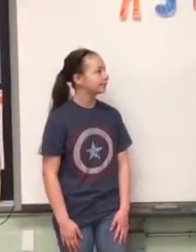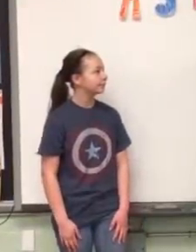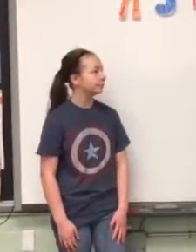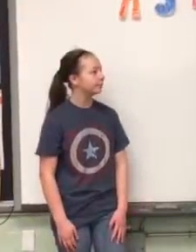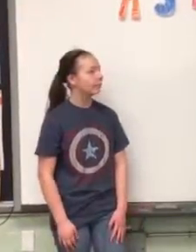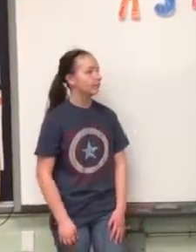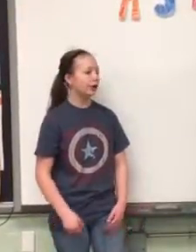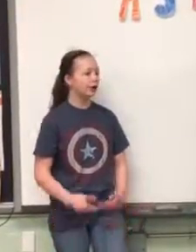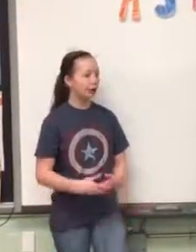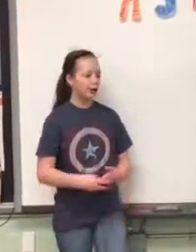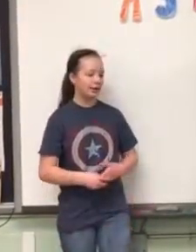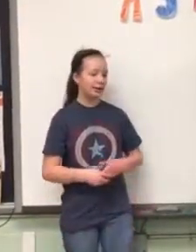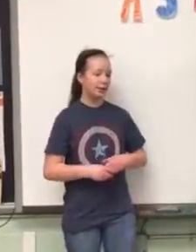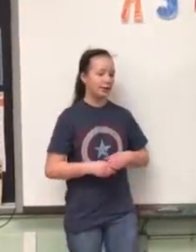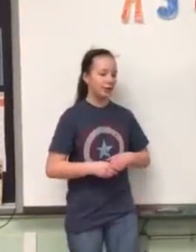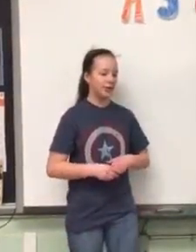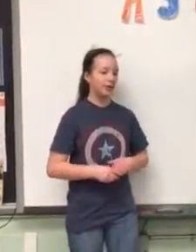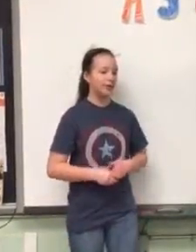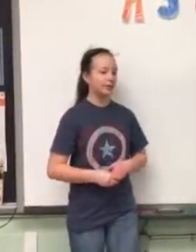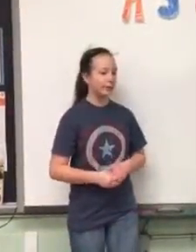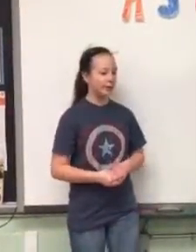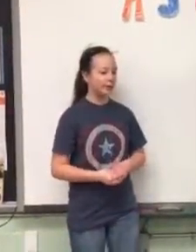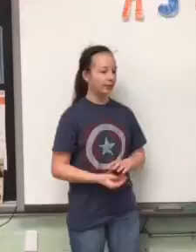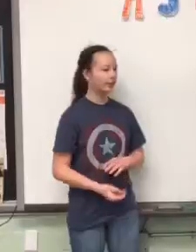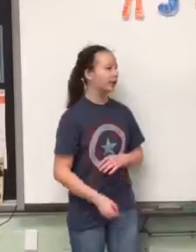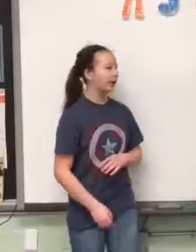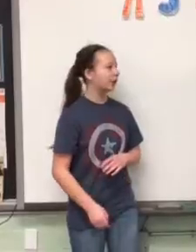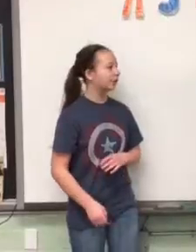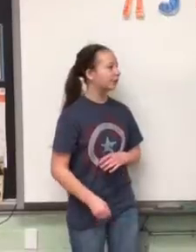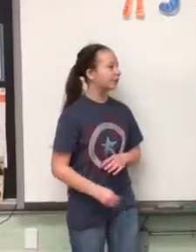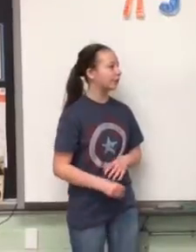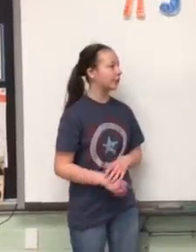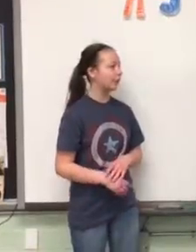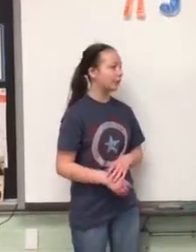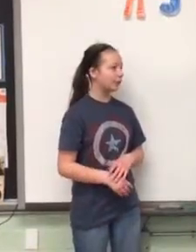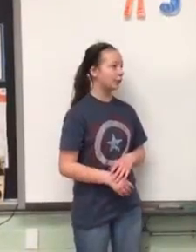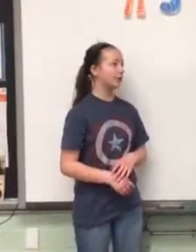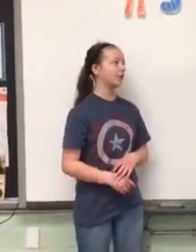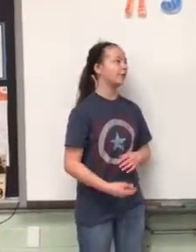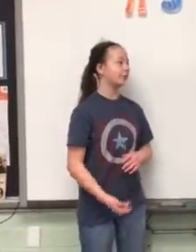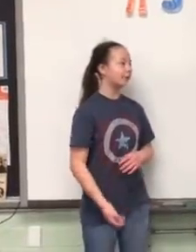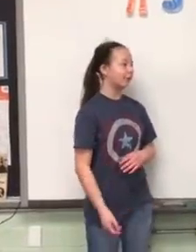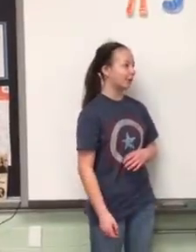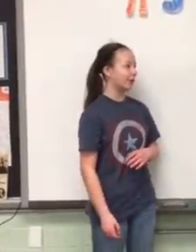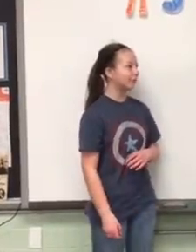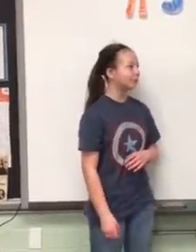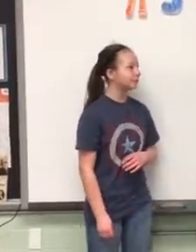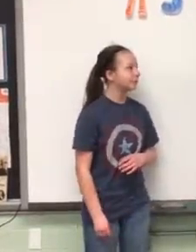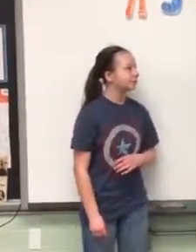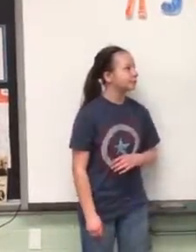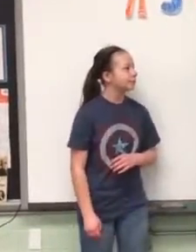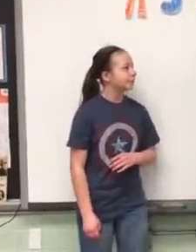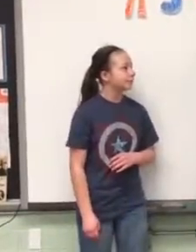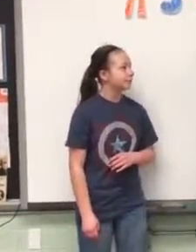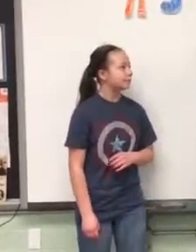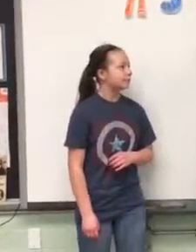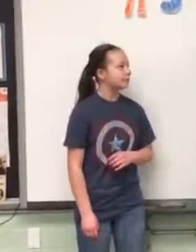now? We could use ASL, which is a form of communication for people who are deaf or hard of hearing. Cool. Can we start a conversation